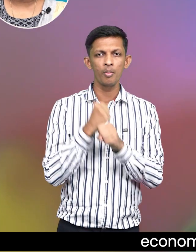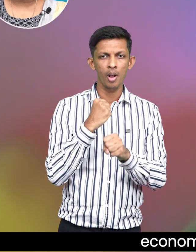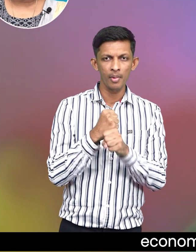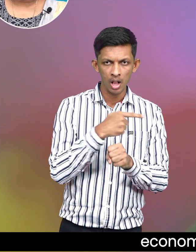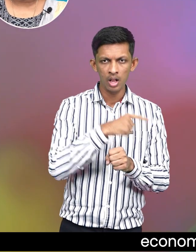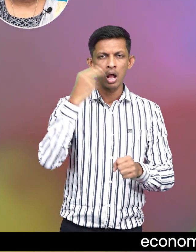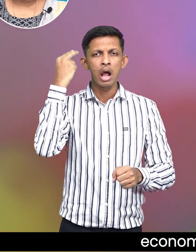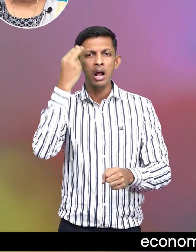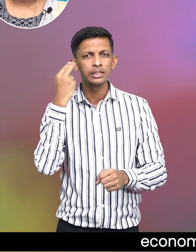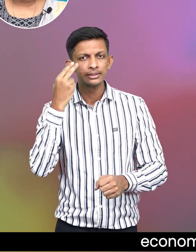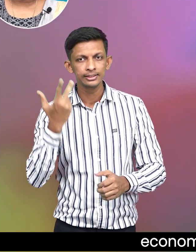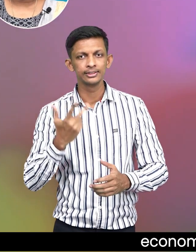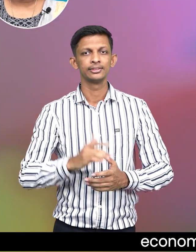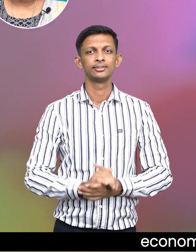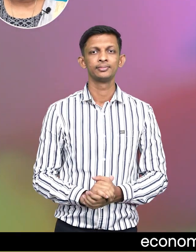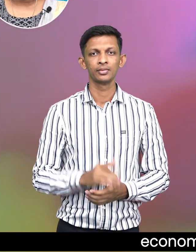reasons.